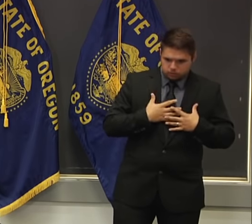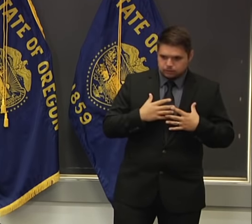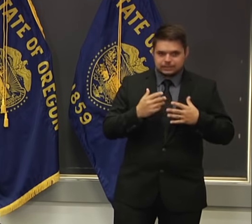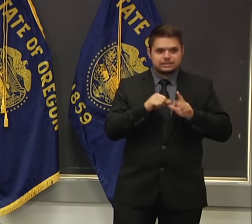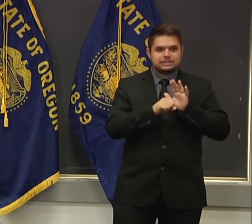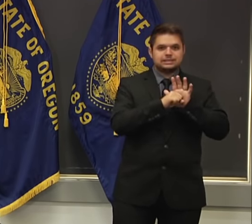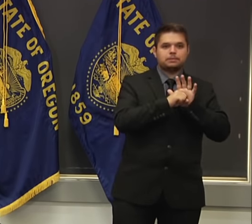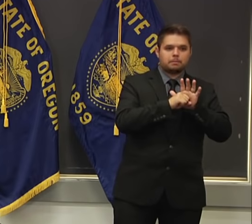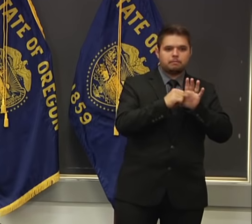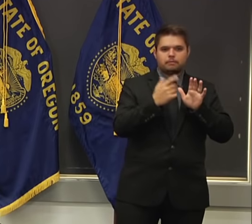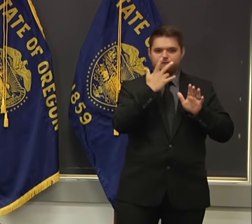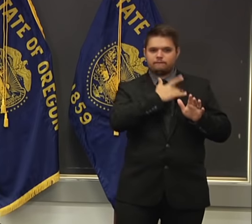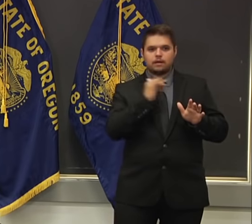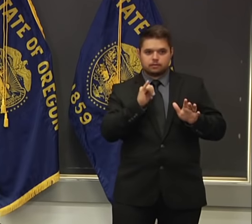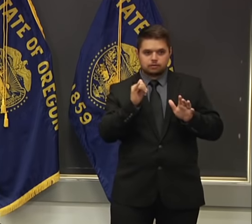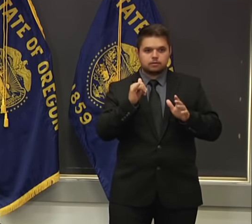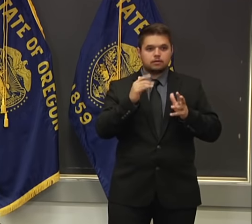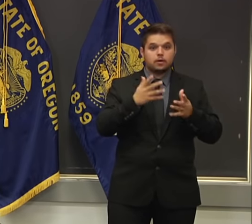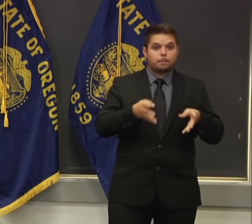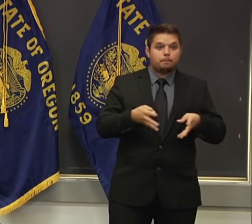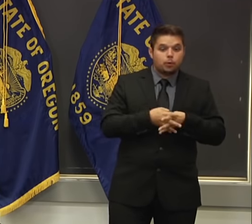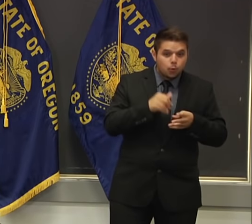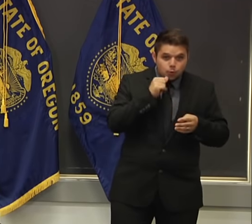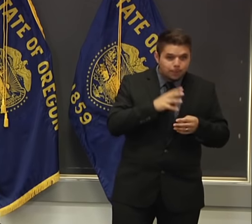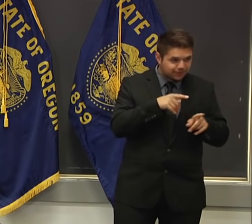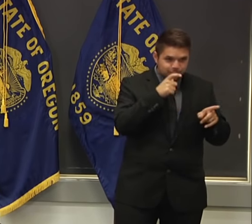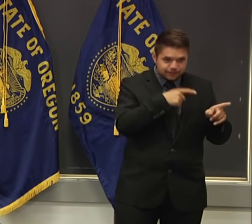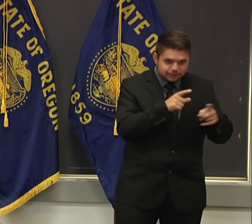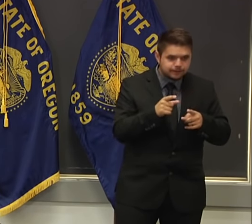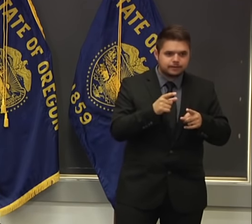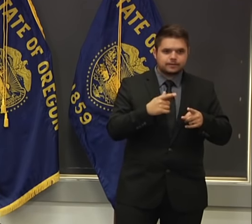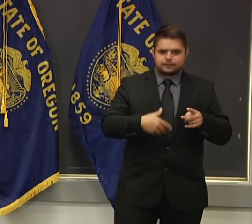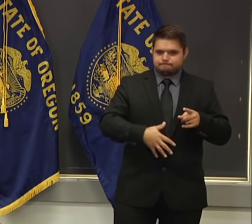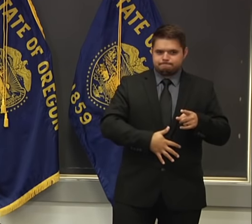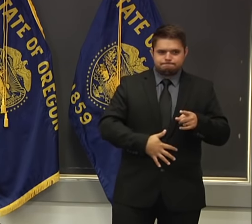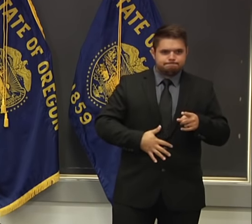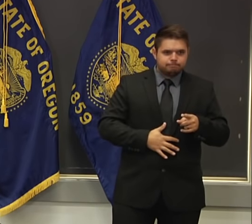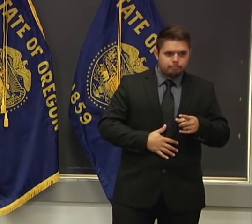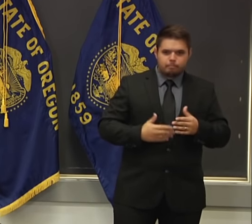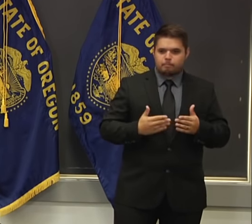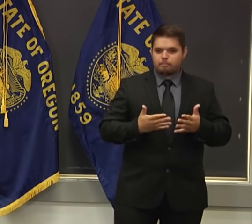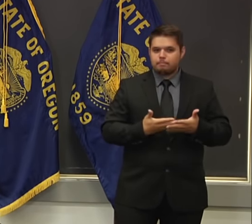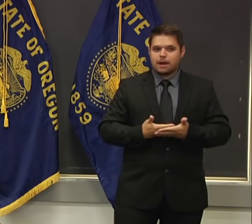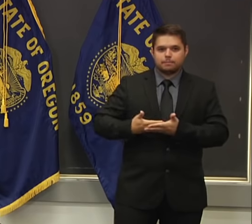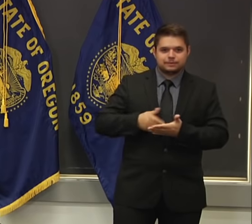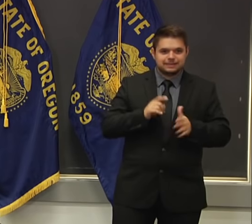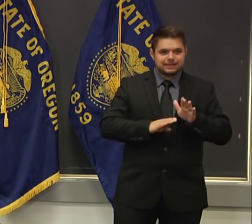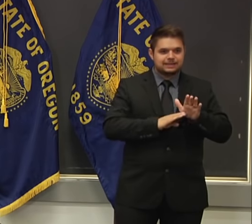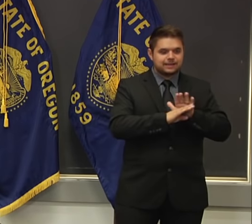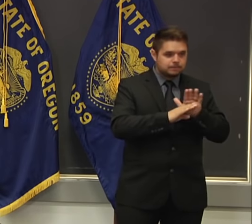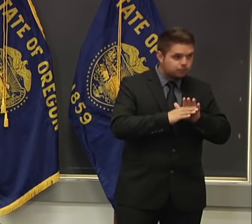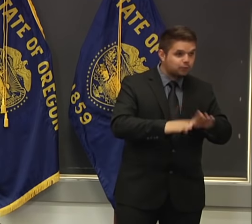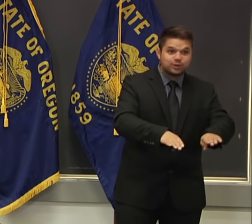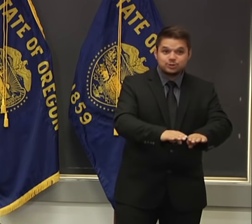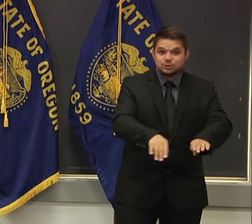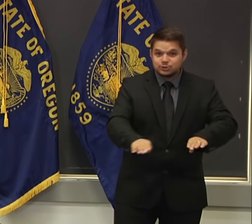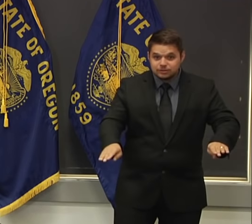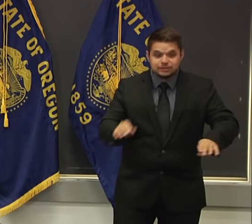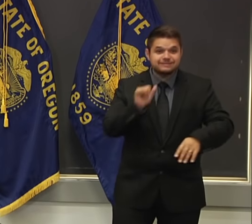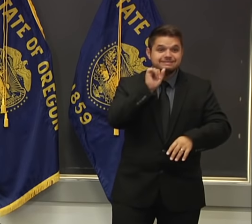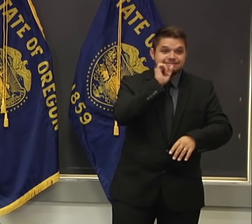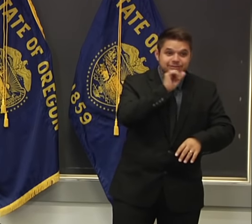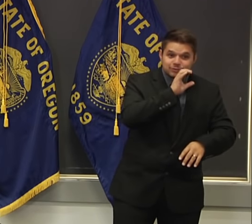women, because of the impact to a developing fetus, children, the elderly, people recovering from